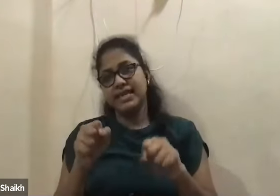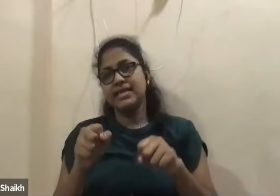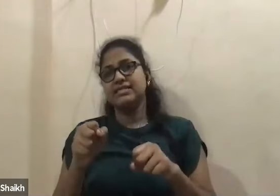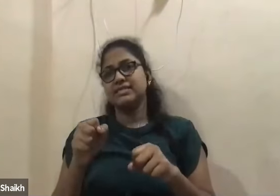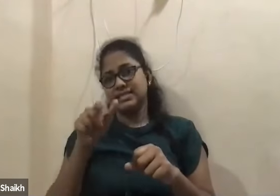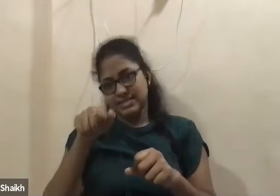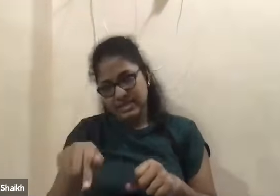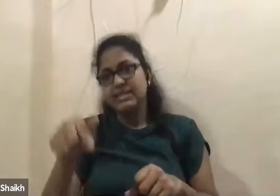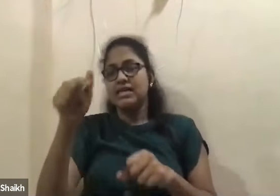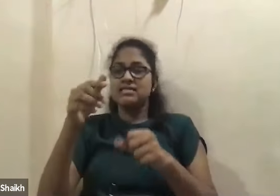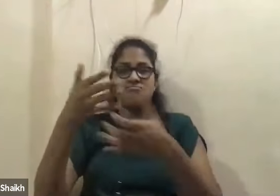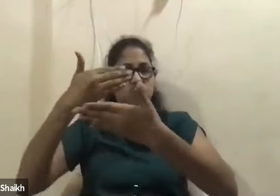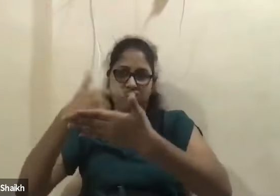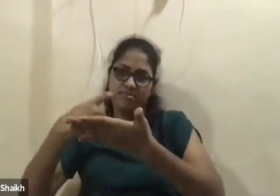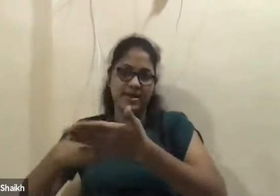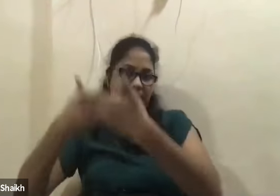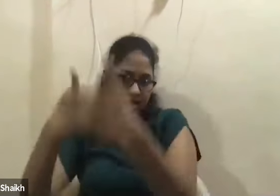bind you. Otherwise, there's nothing.